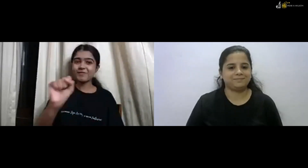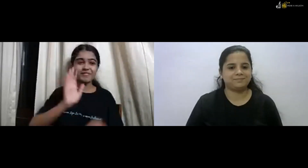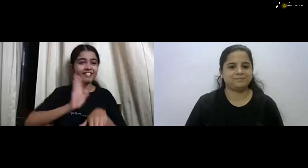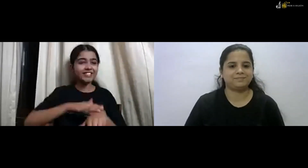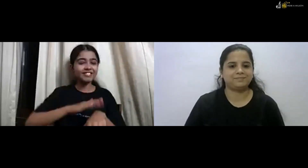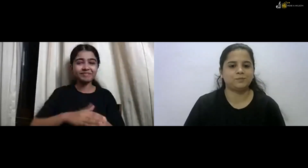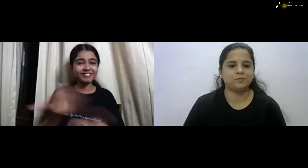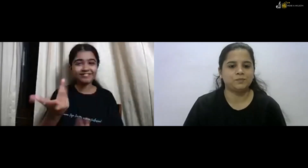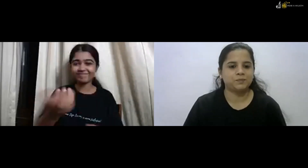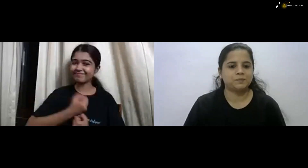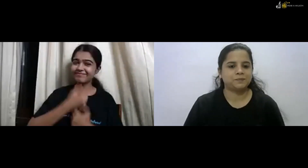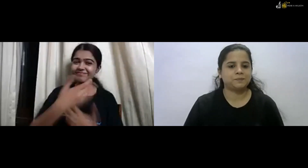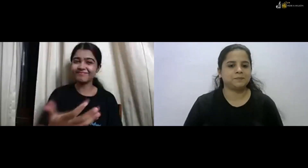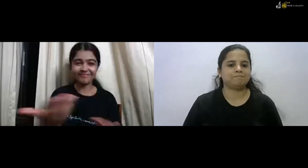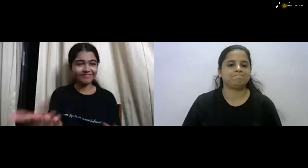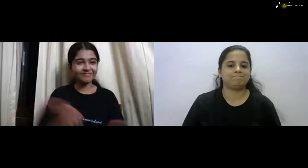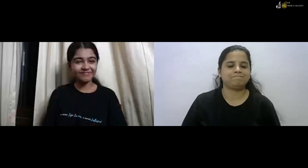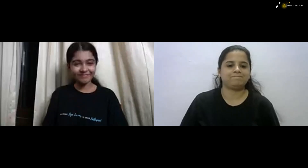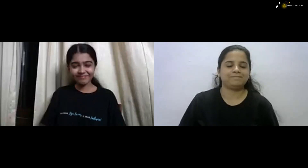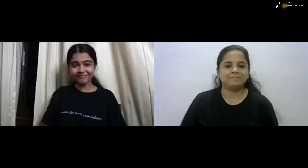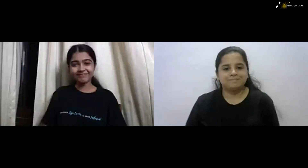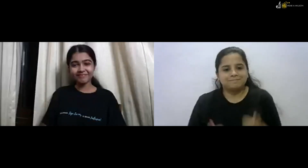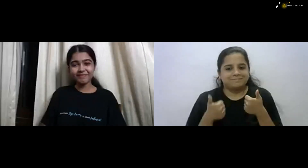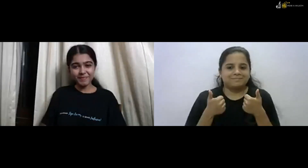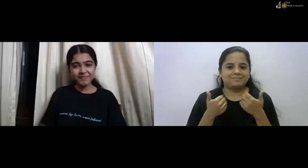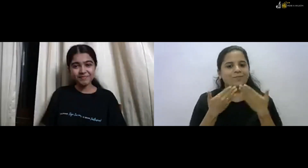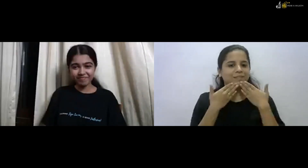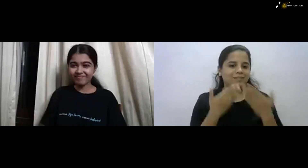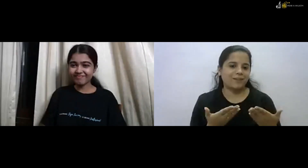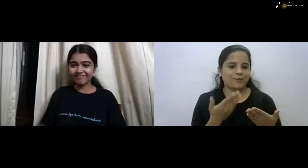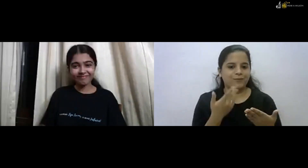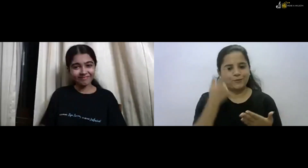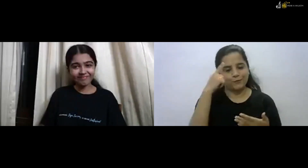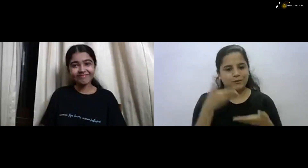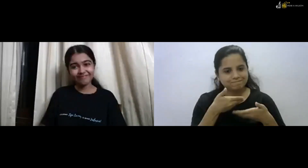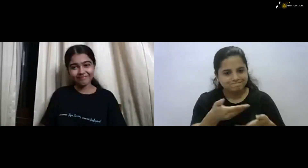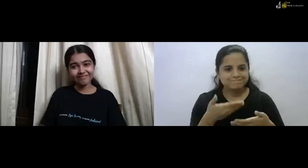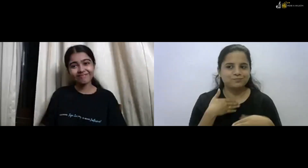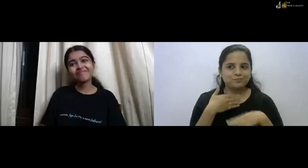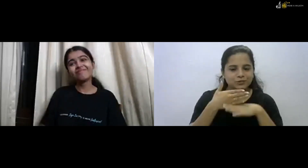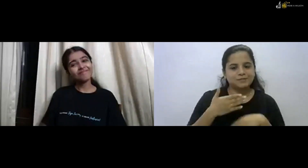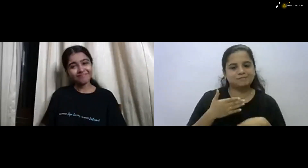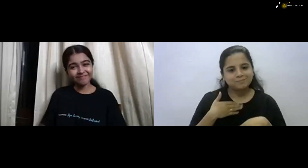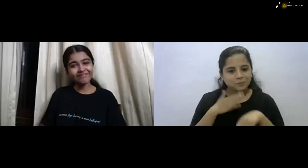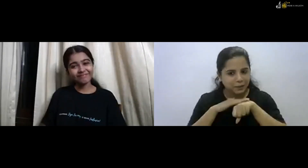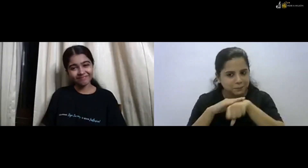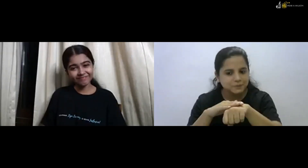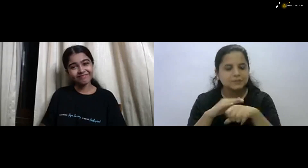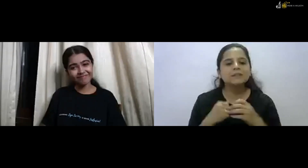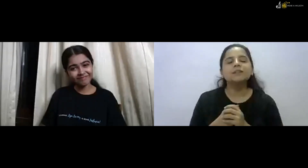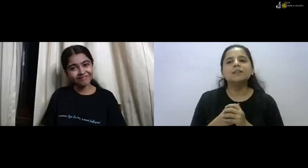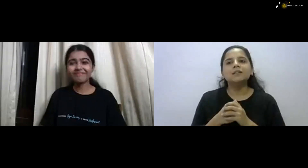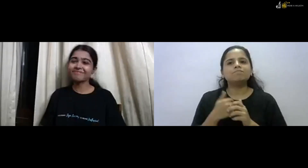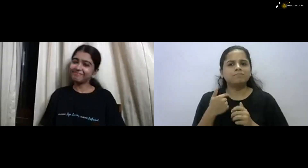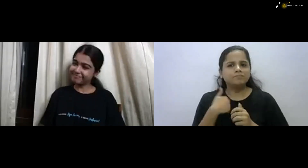Perfect. Great. You can share your experiences, Manisha. Sure. Thank you for having me here